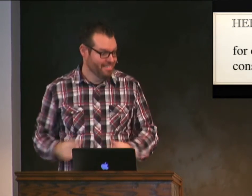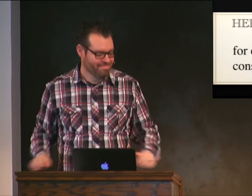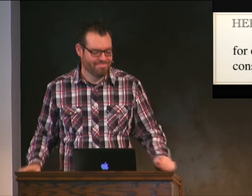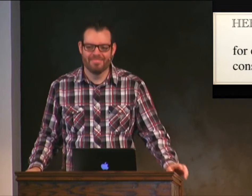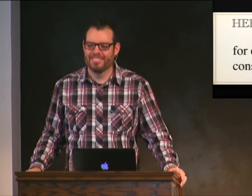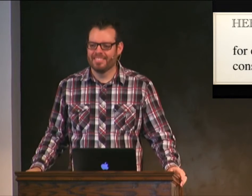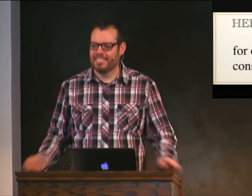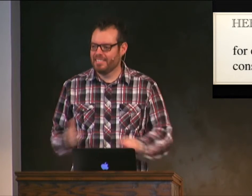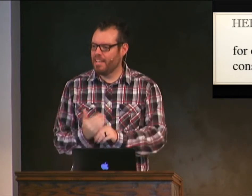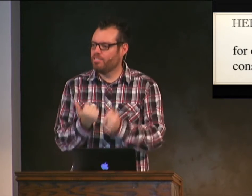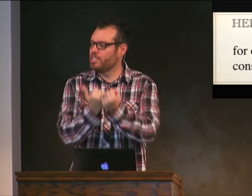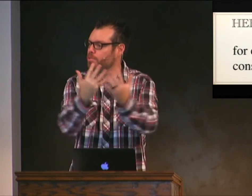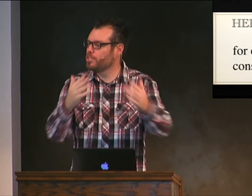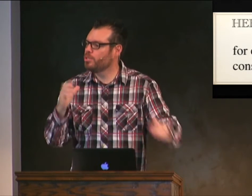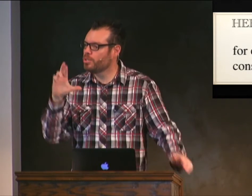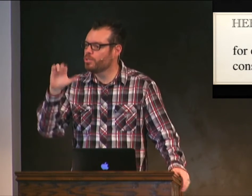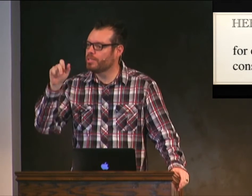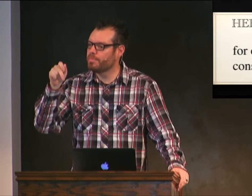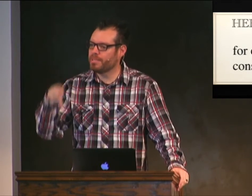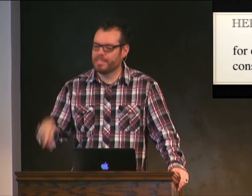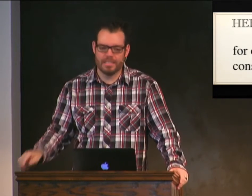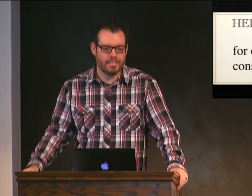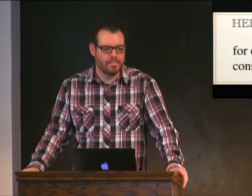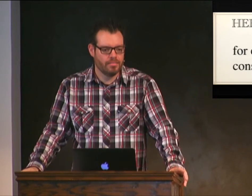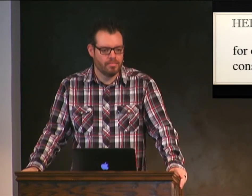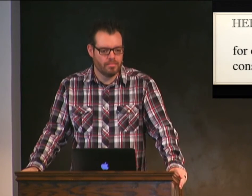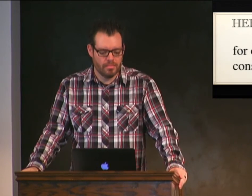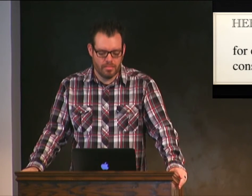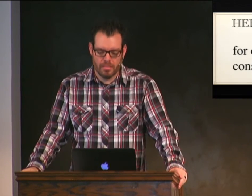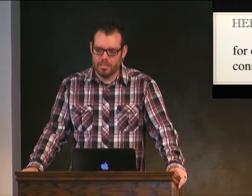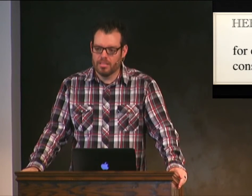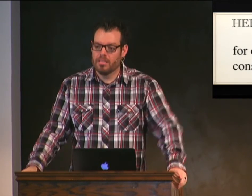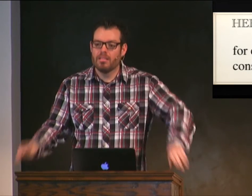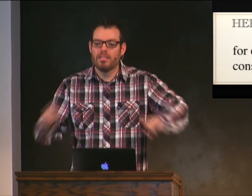S'mores? After it's burnt to a crisp.